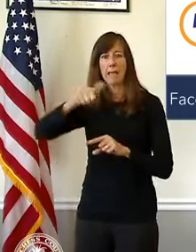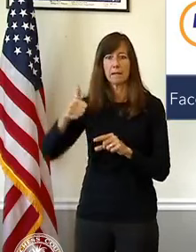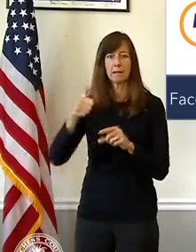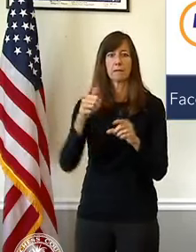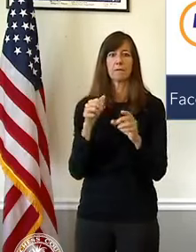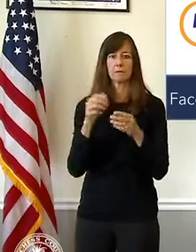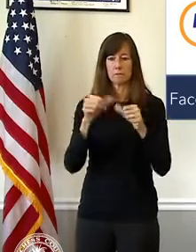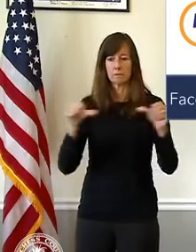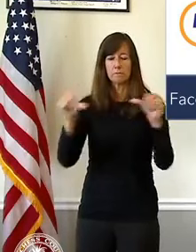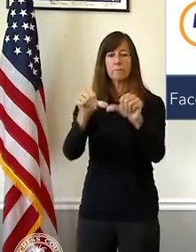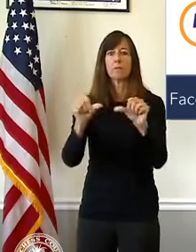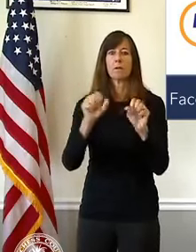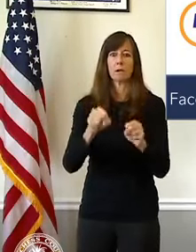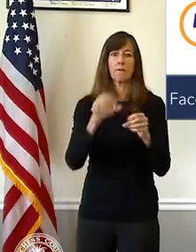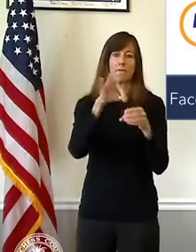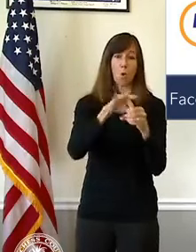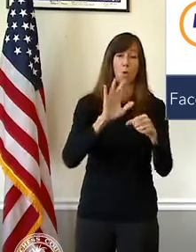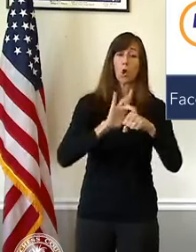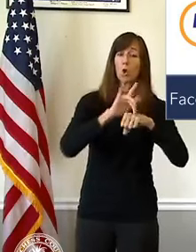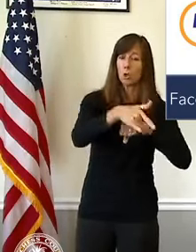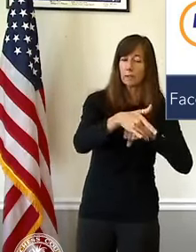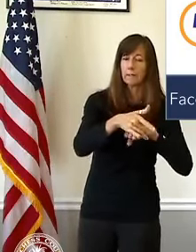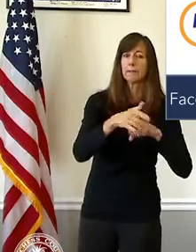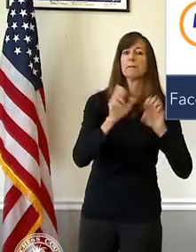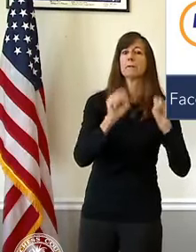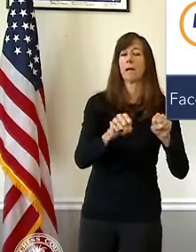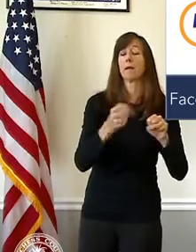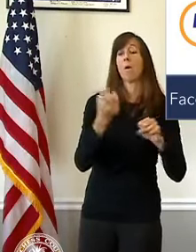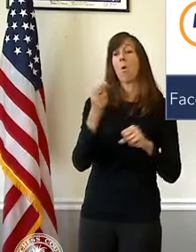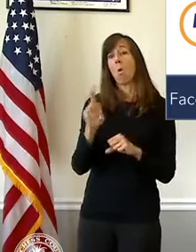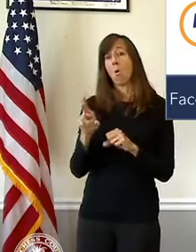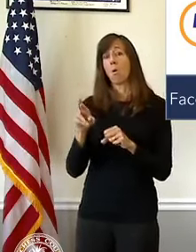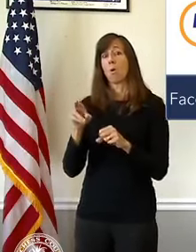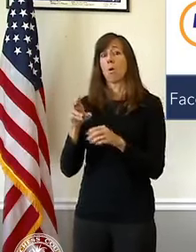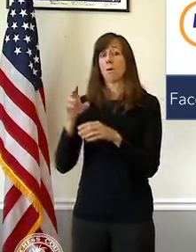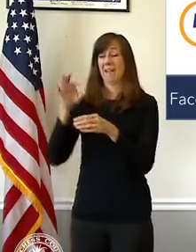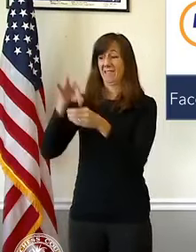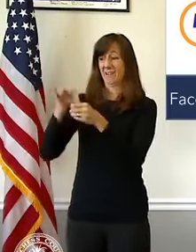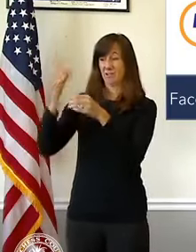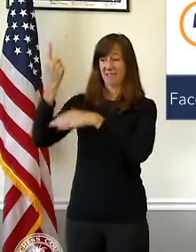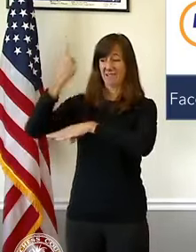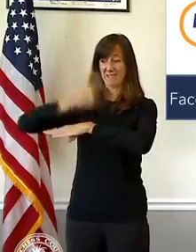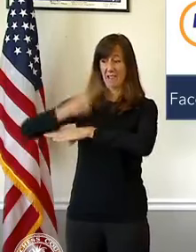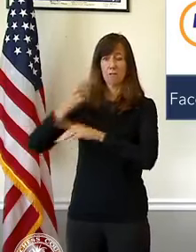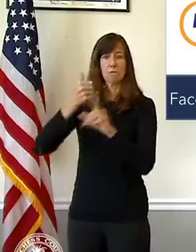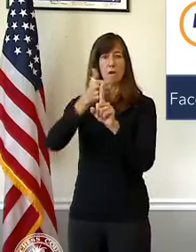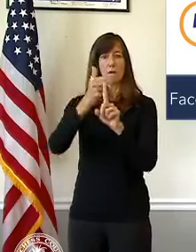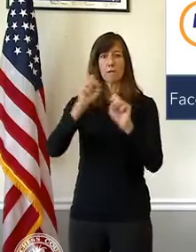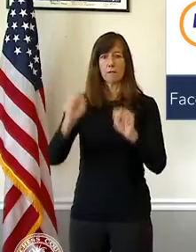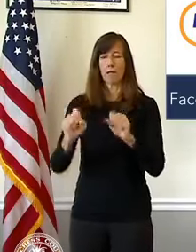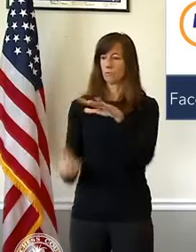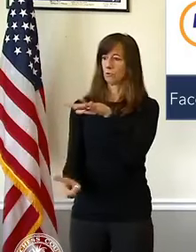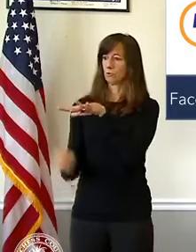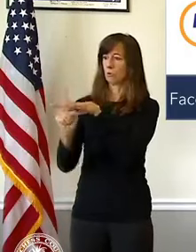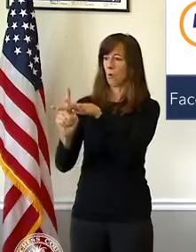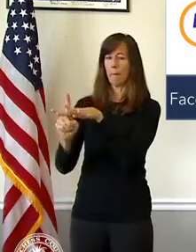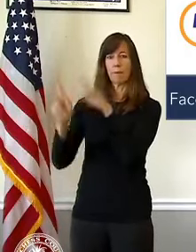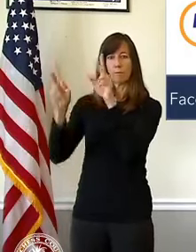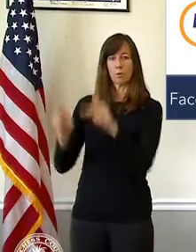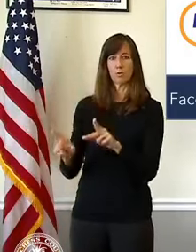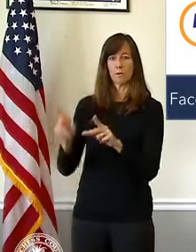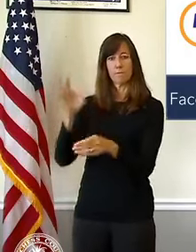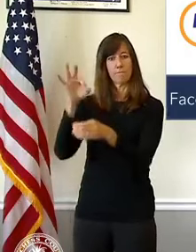there. Or you can vote traditionally in person on Election Day. I will be personally voting in person. Haven't decided if